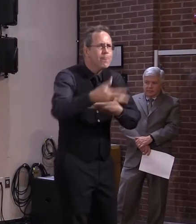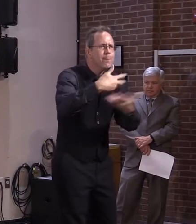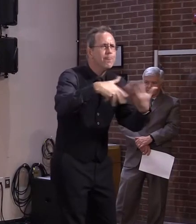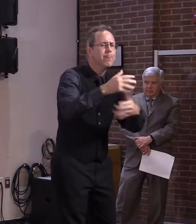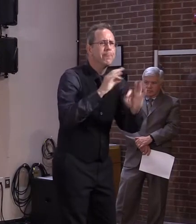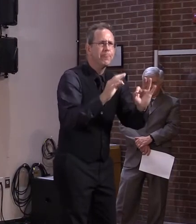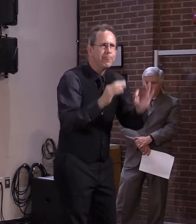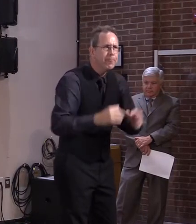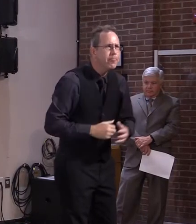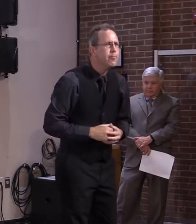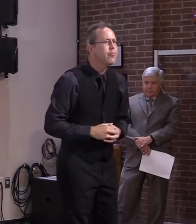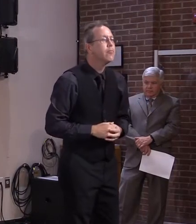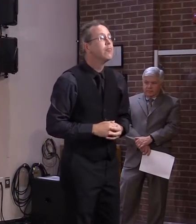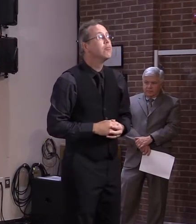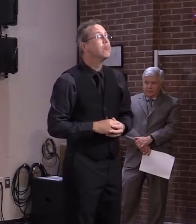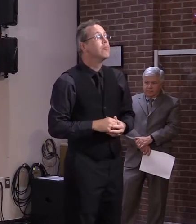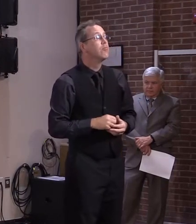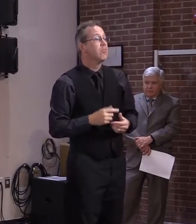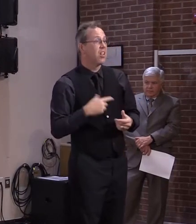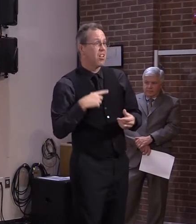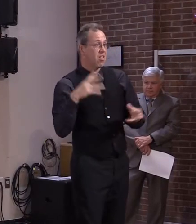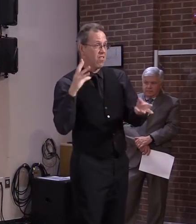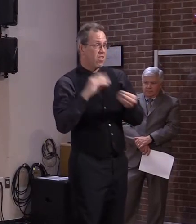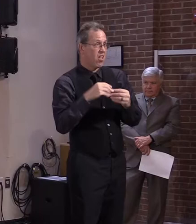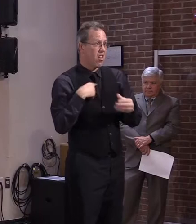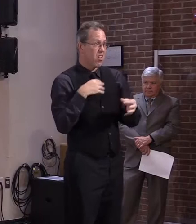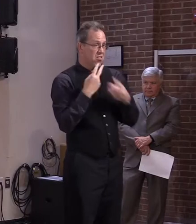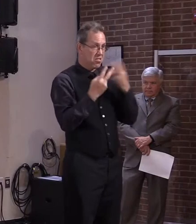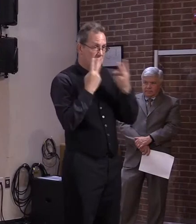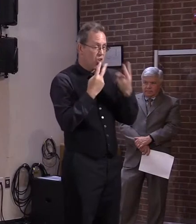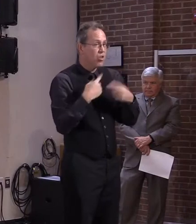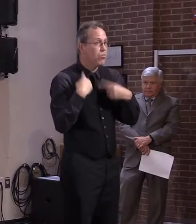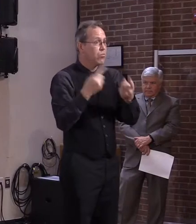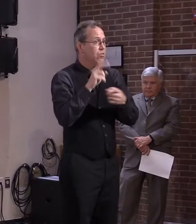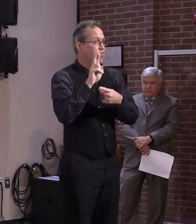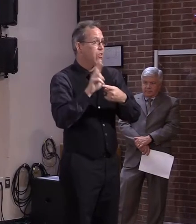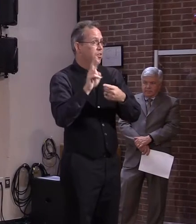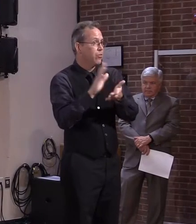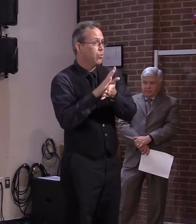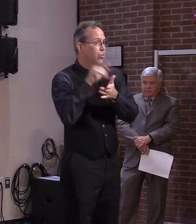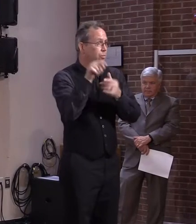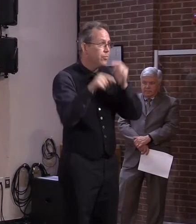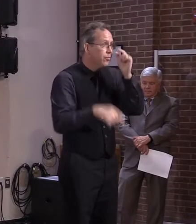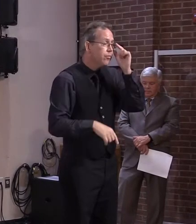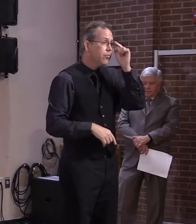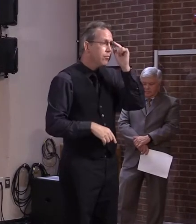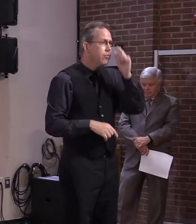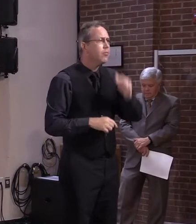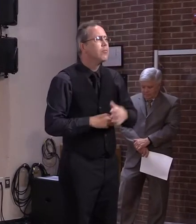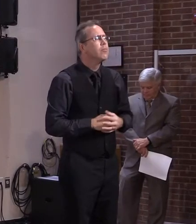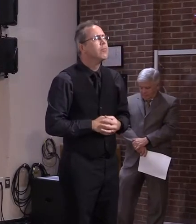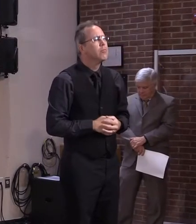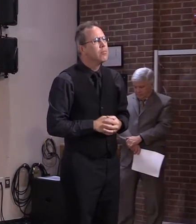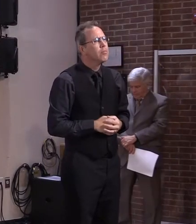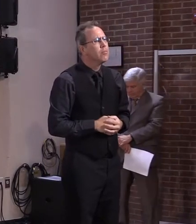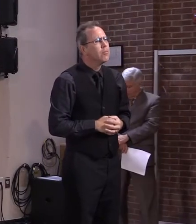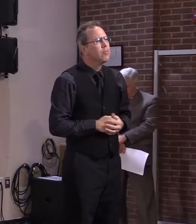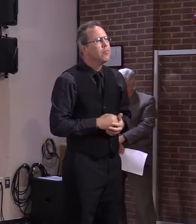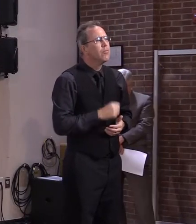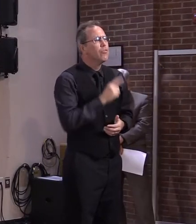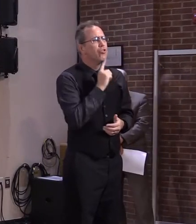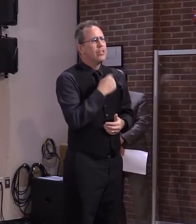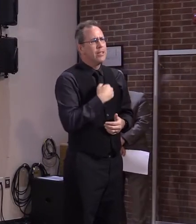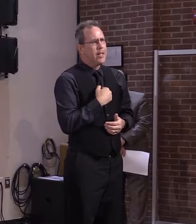like our other tech center, Stafford did a great job last year with hybrid learning, but it was at best imperfect. Our students do not want to go back to it,